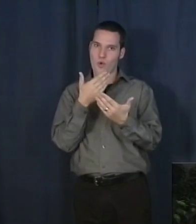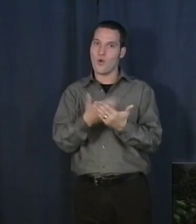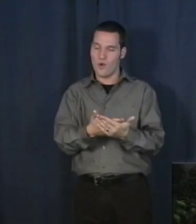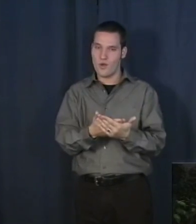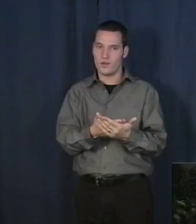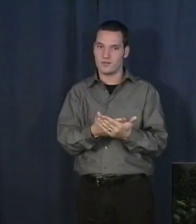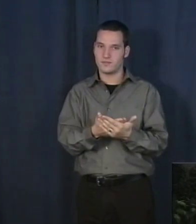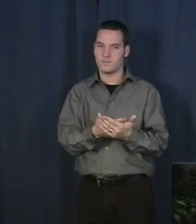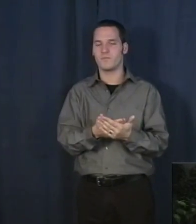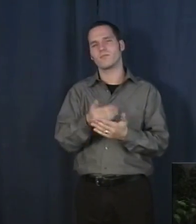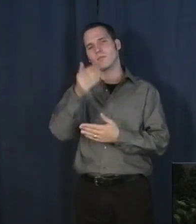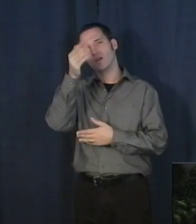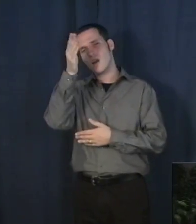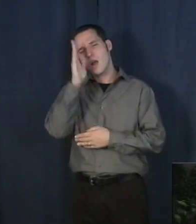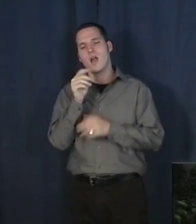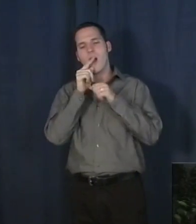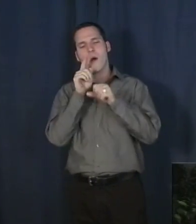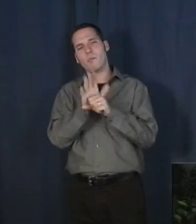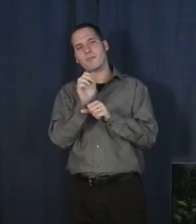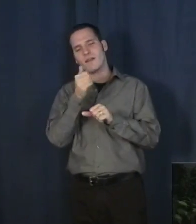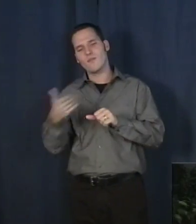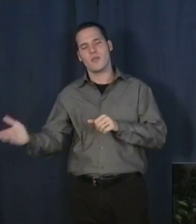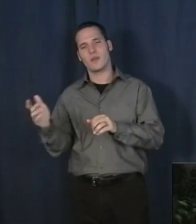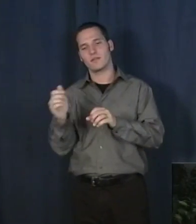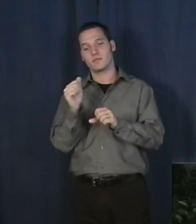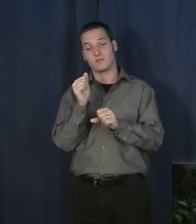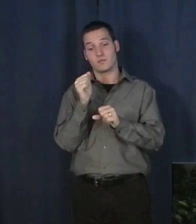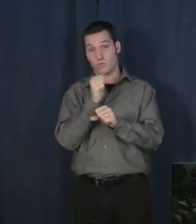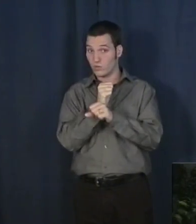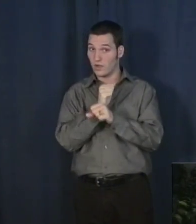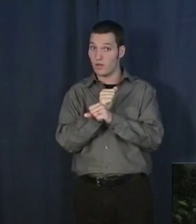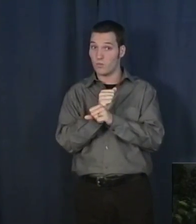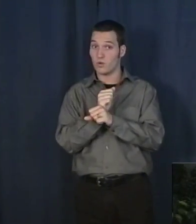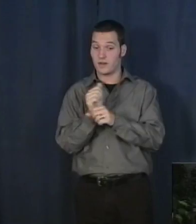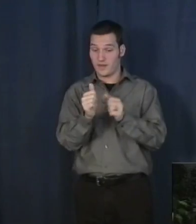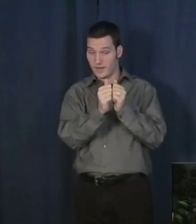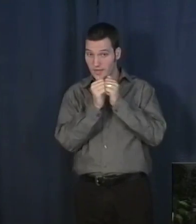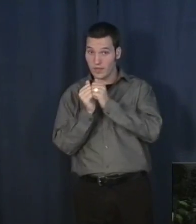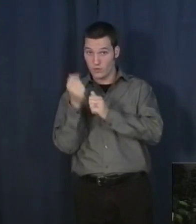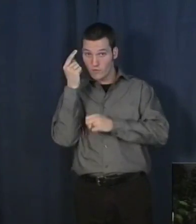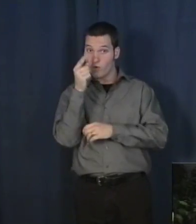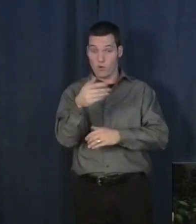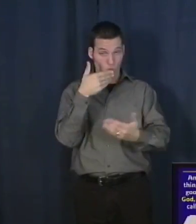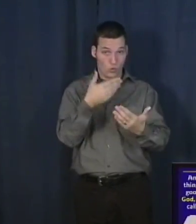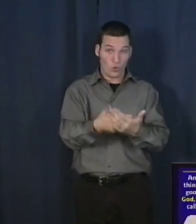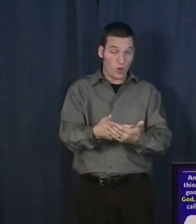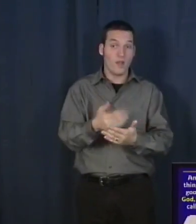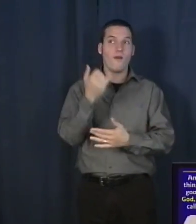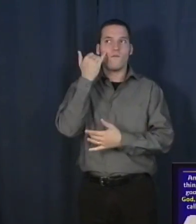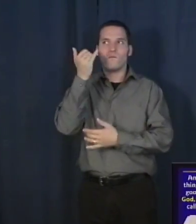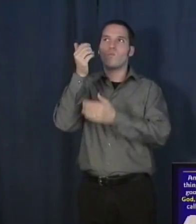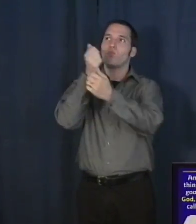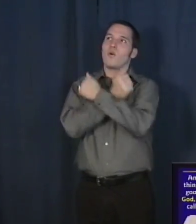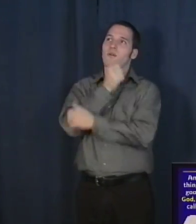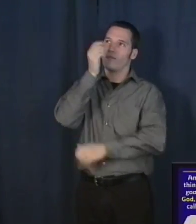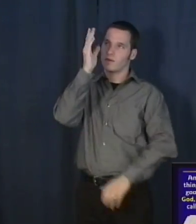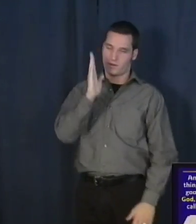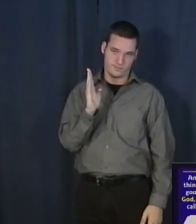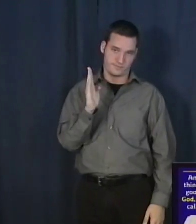they? You know, God promised everything that happens to you will work together for good if you love